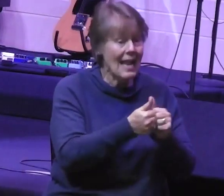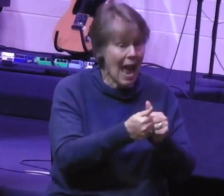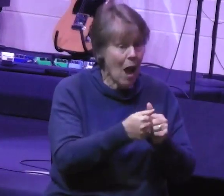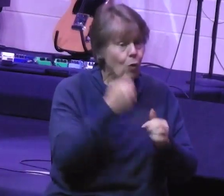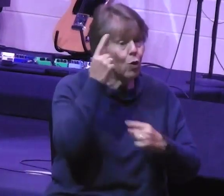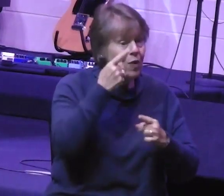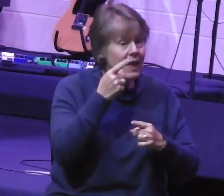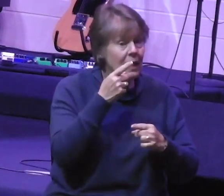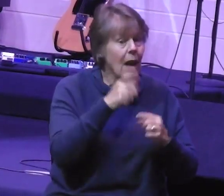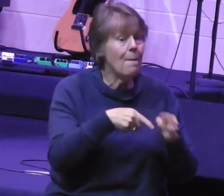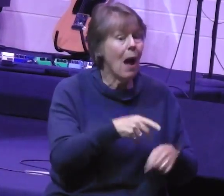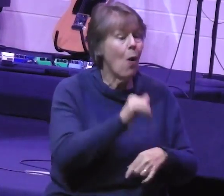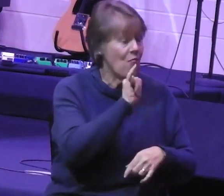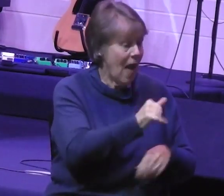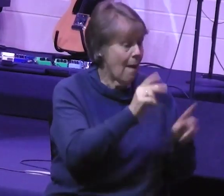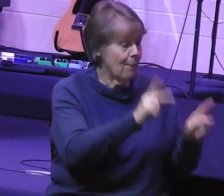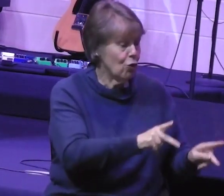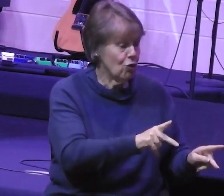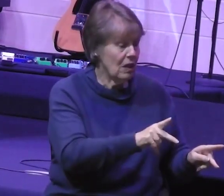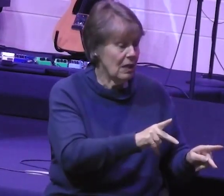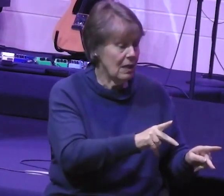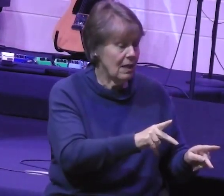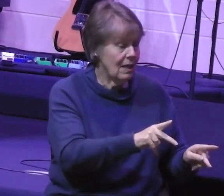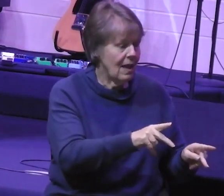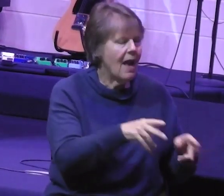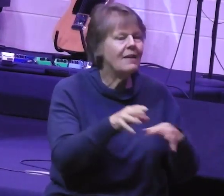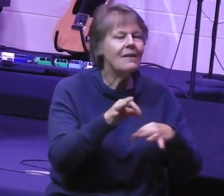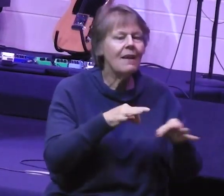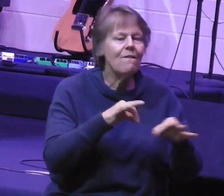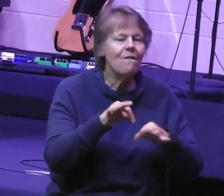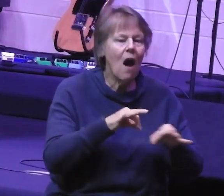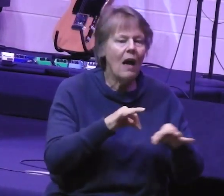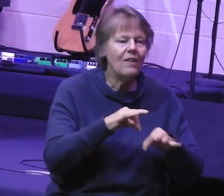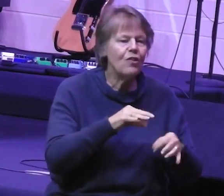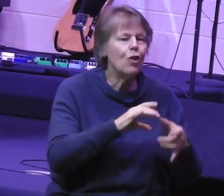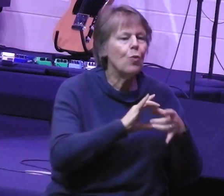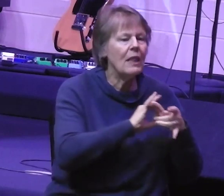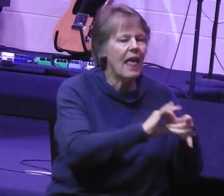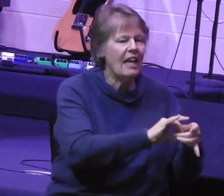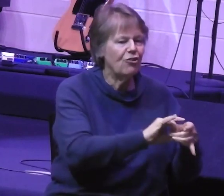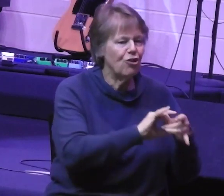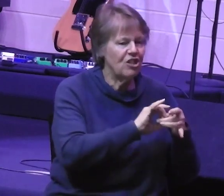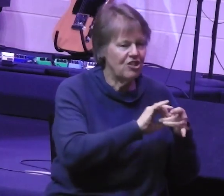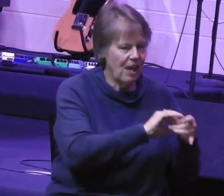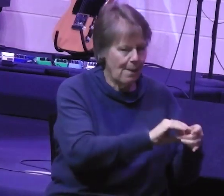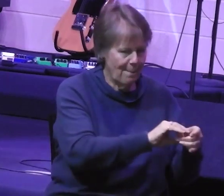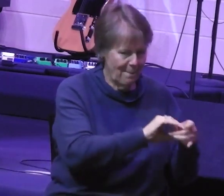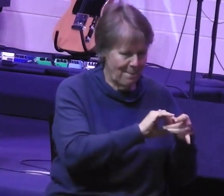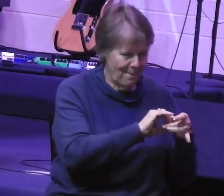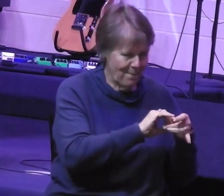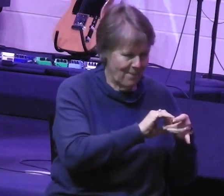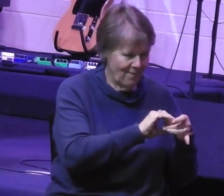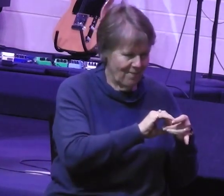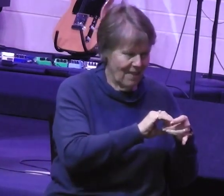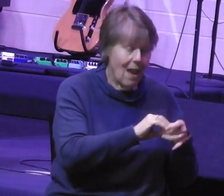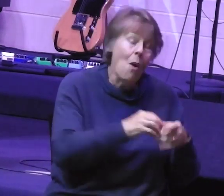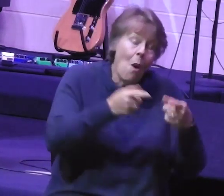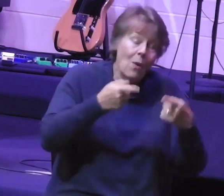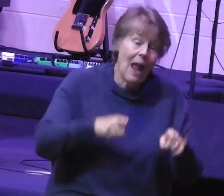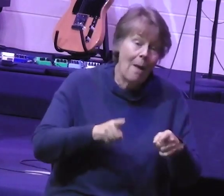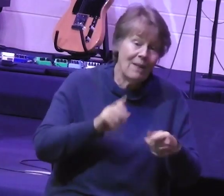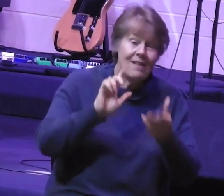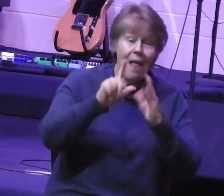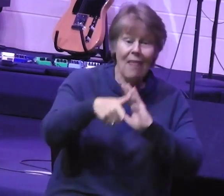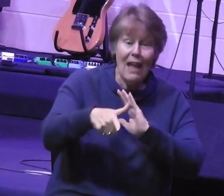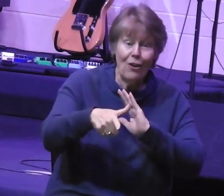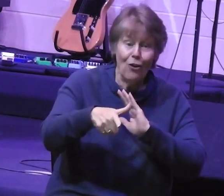defines the type of relationship you have with them. Well, it turns out that Adam and I would eventually actually become best